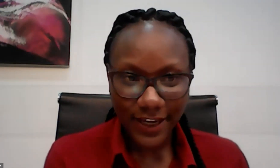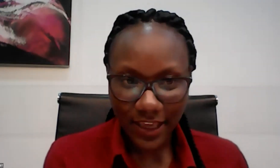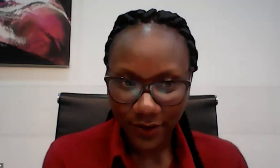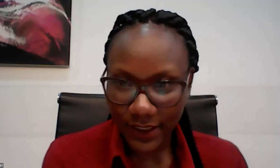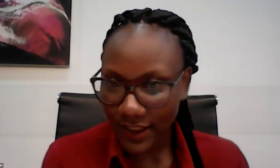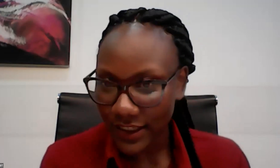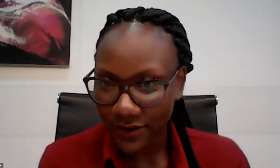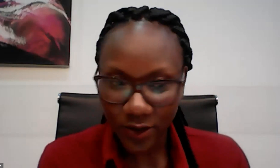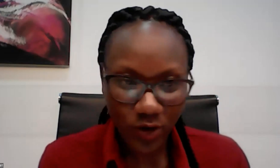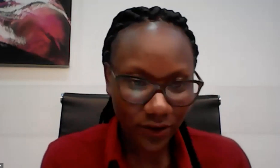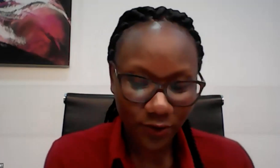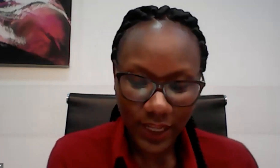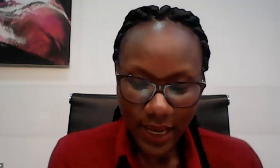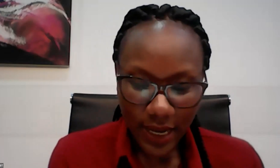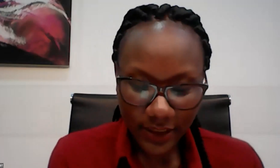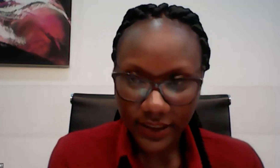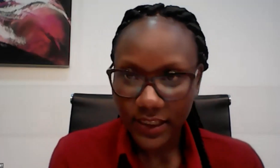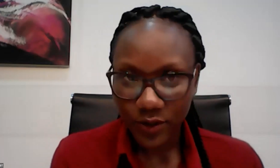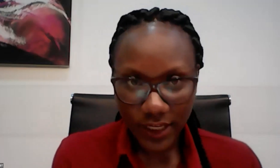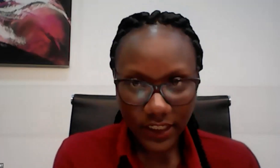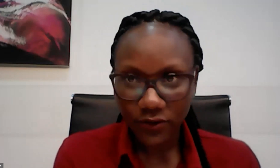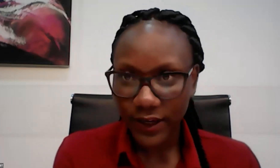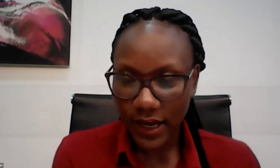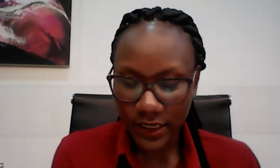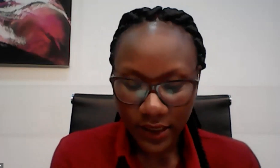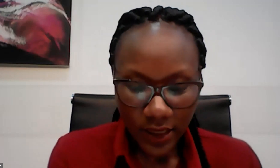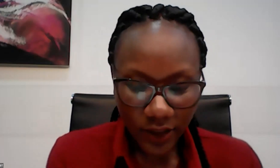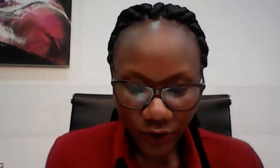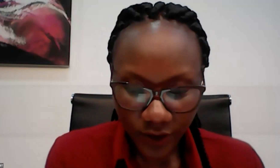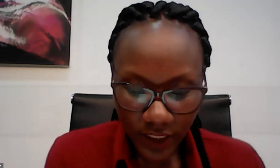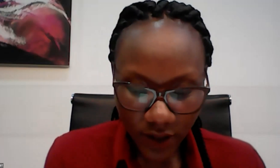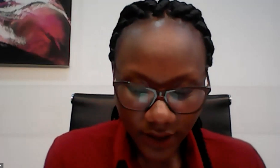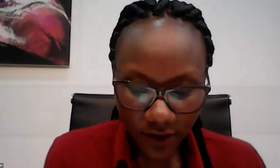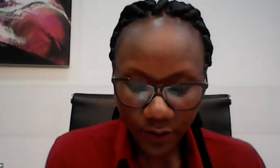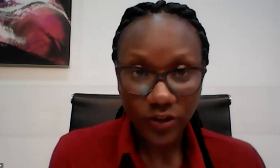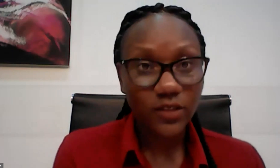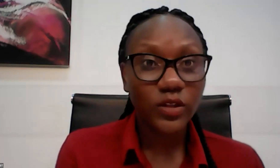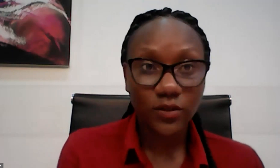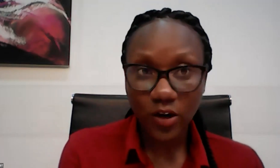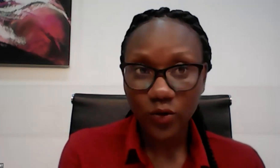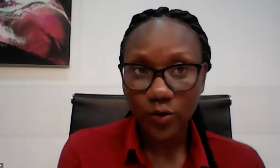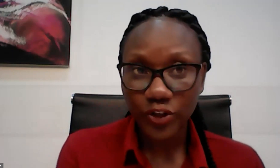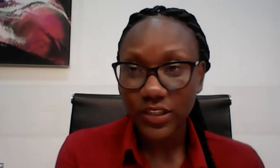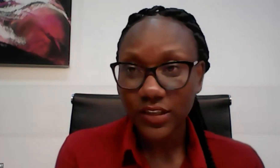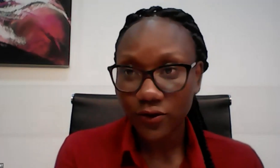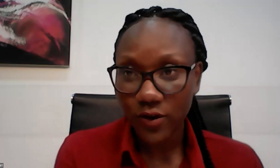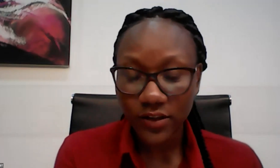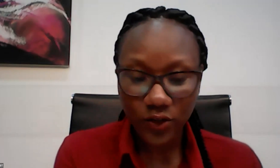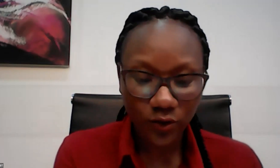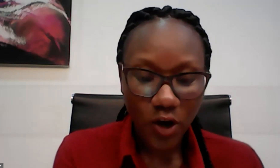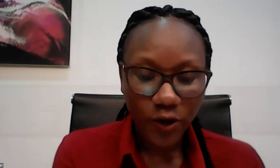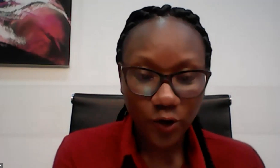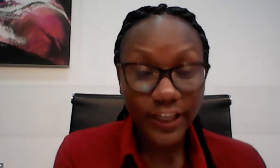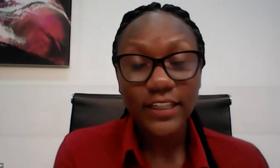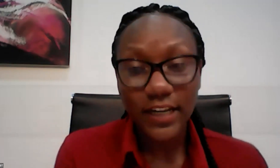connecting after the event. That is very wonderful. Guys, let's keep chatting if we can, introducing ourselves, because this is also a good opportunity for